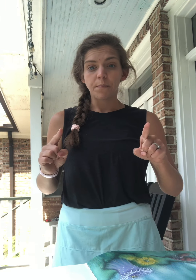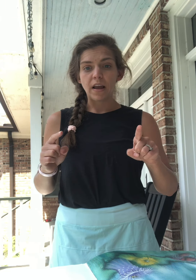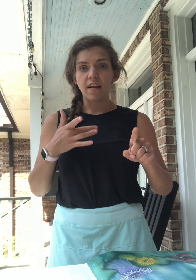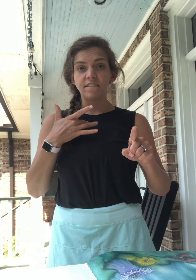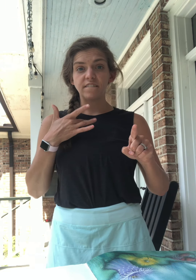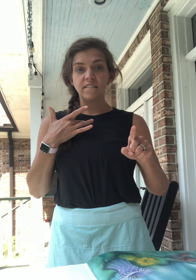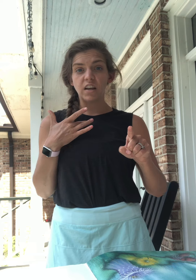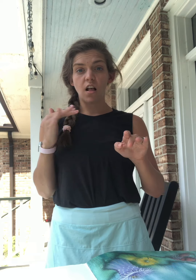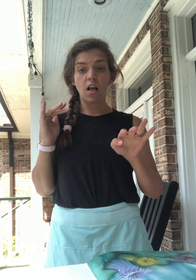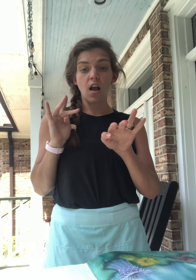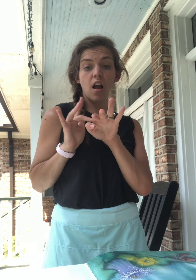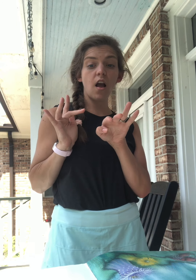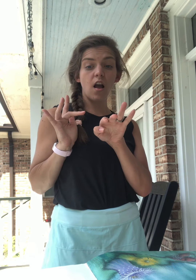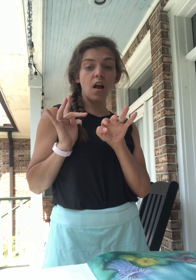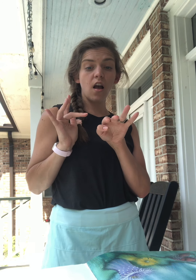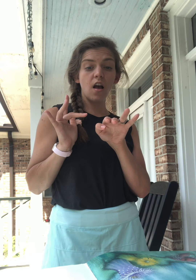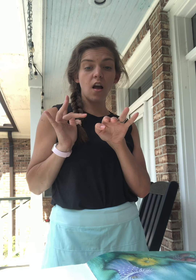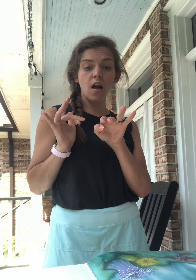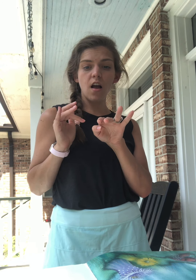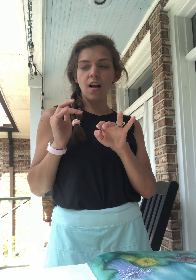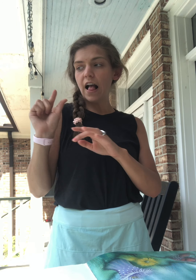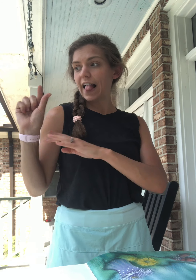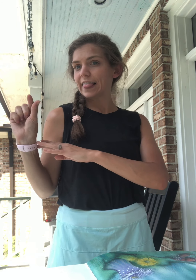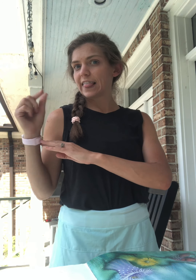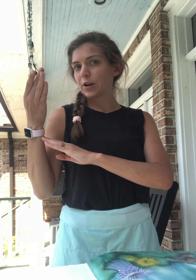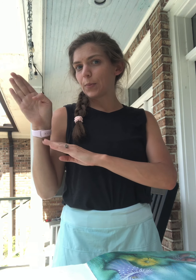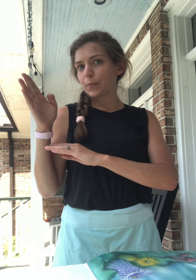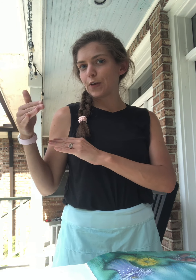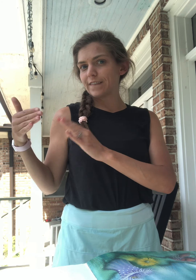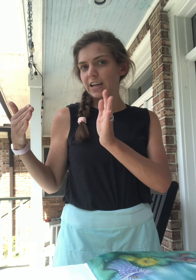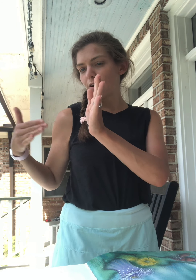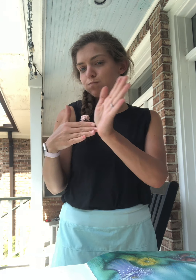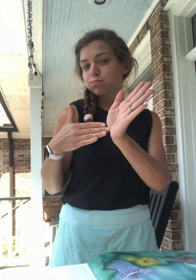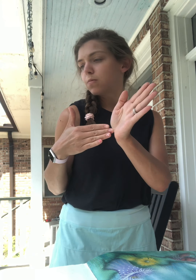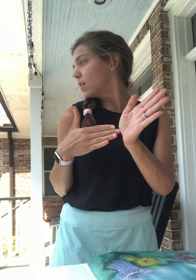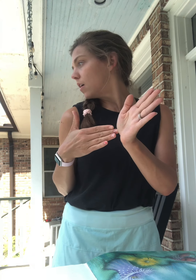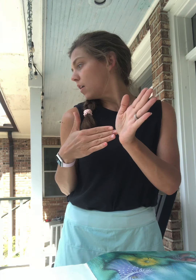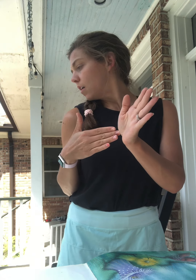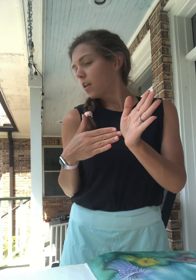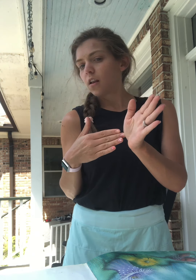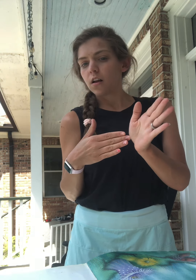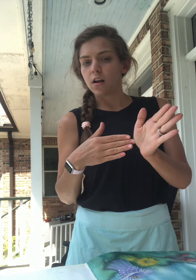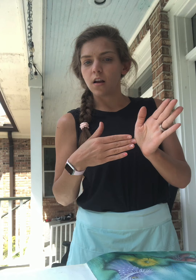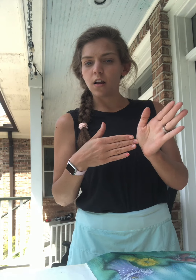Suddenly, he felt the light touch of a fin. The little blue fish was back.